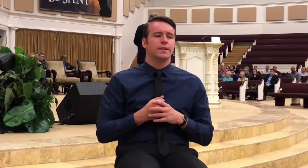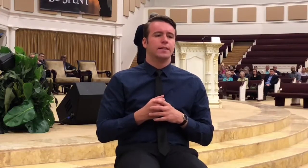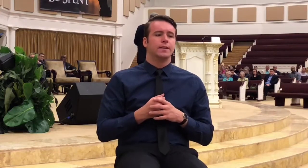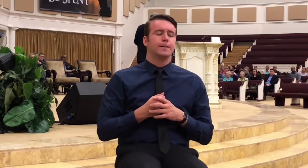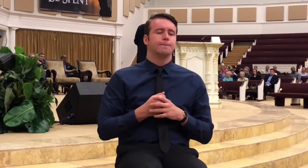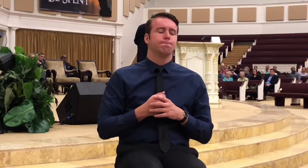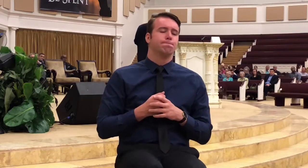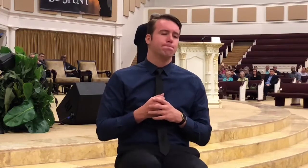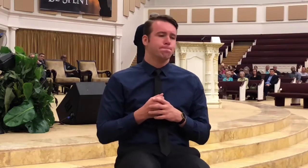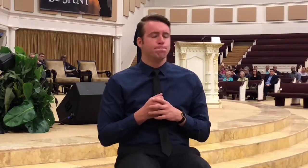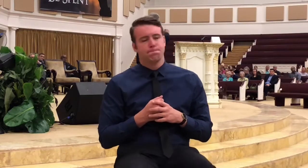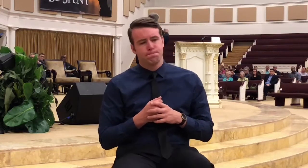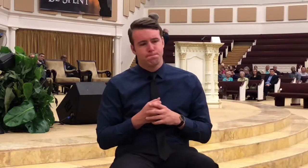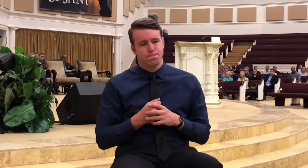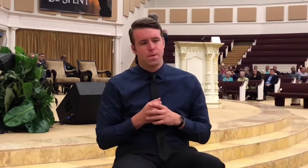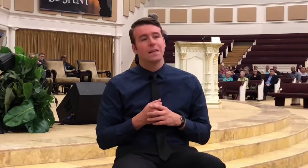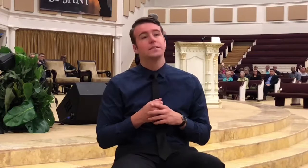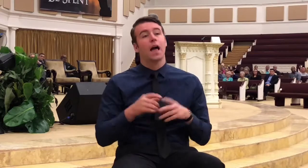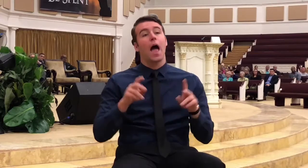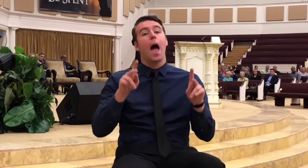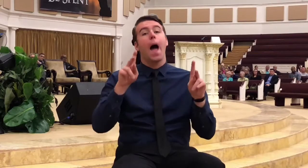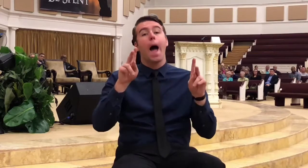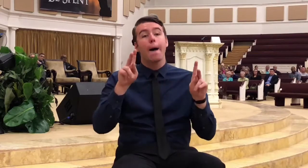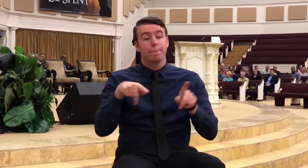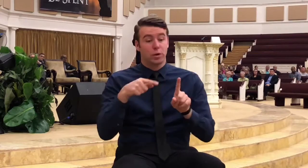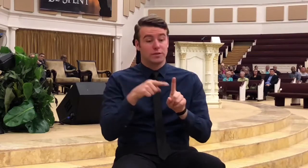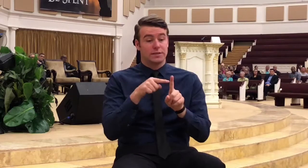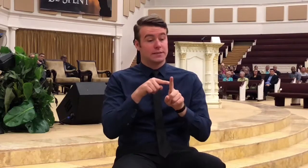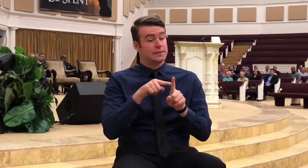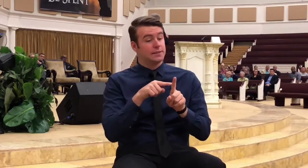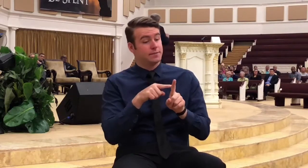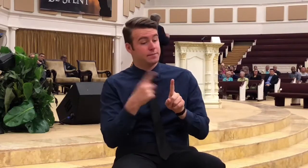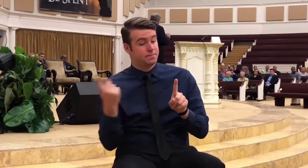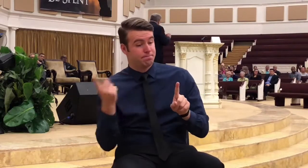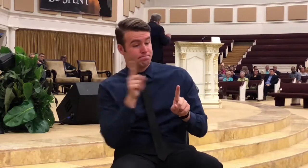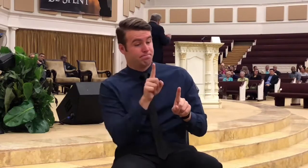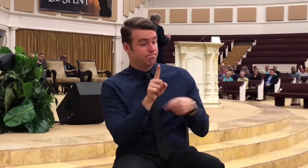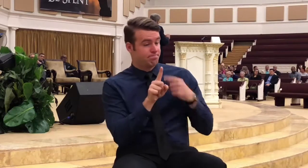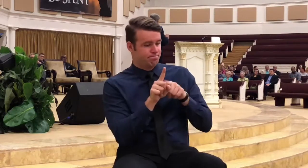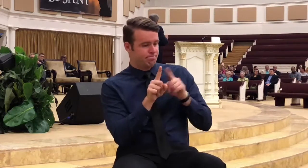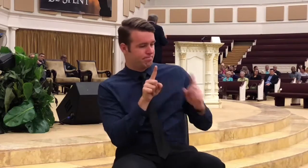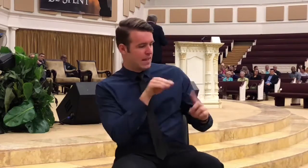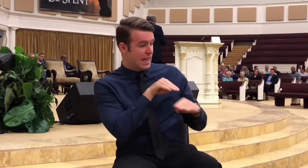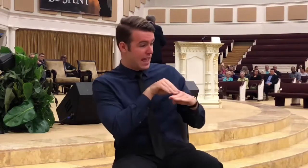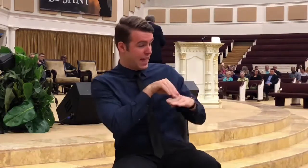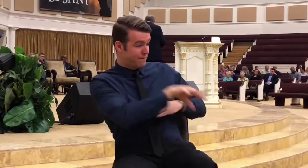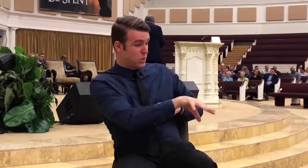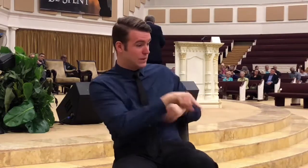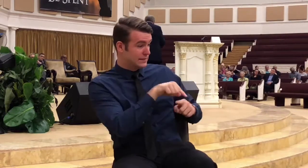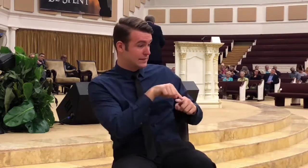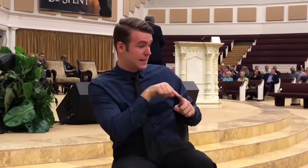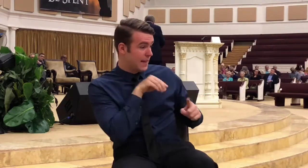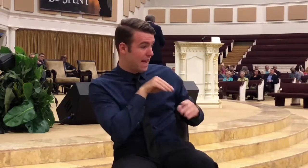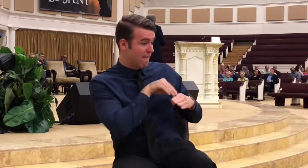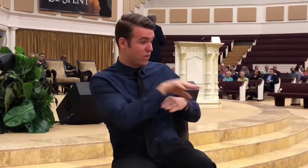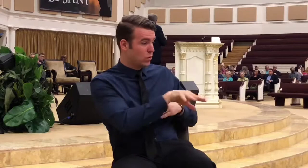that a person's influence on another can impact